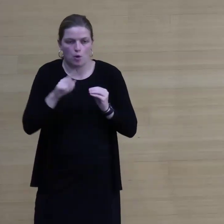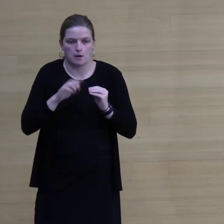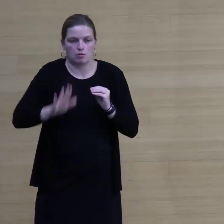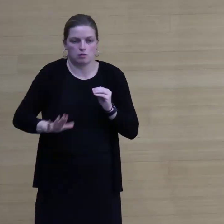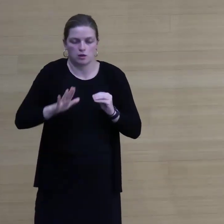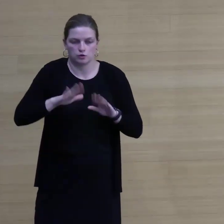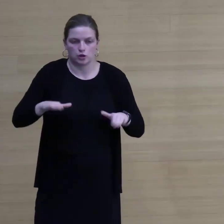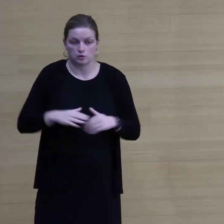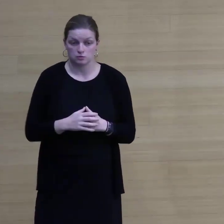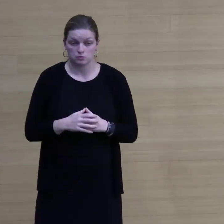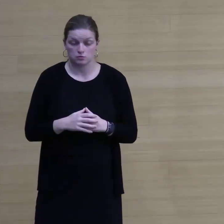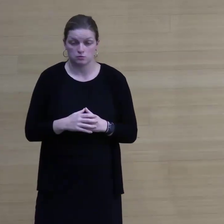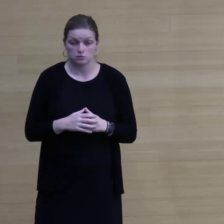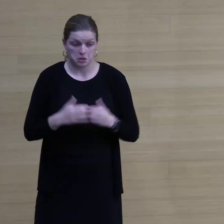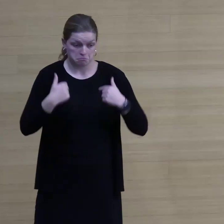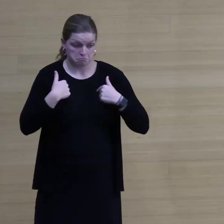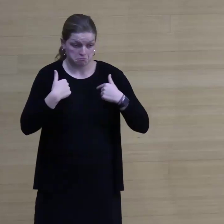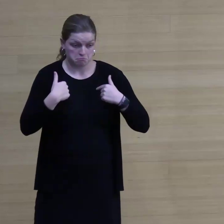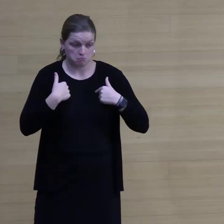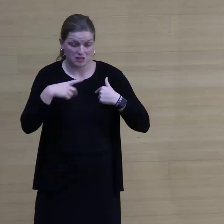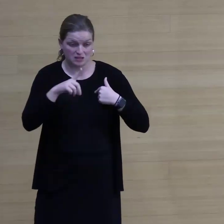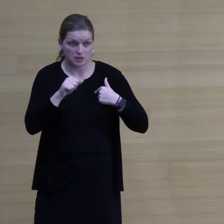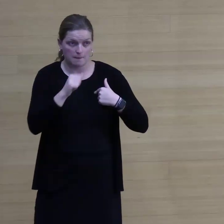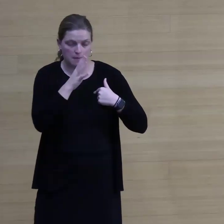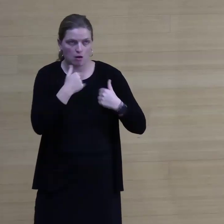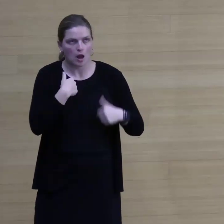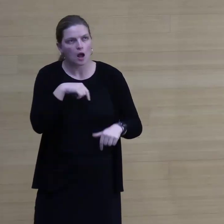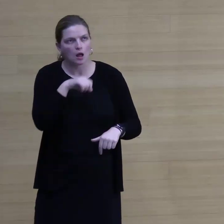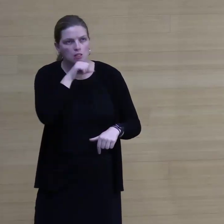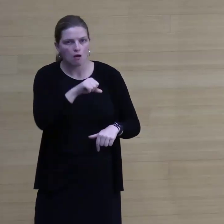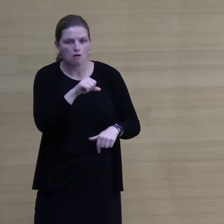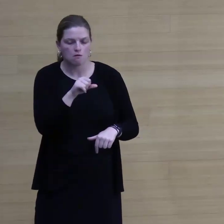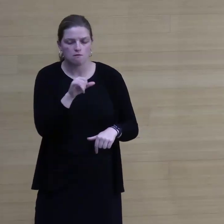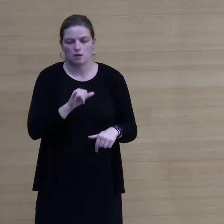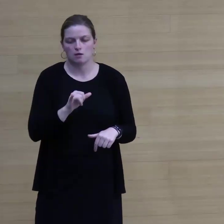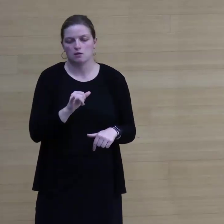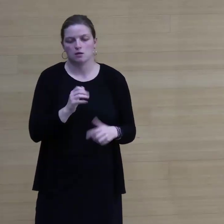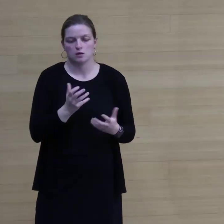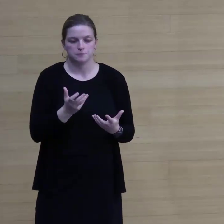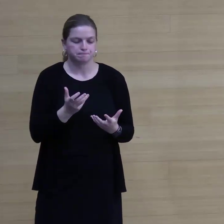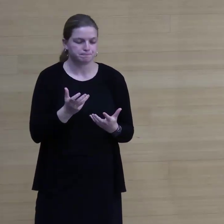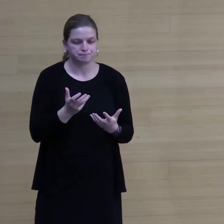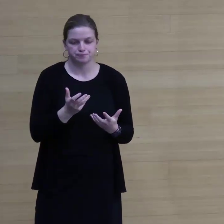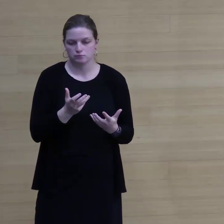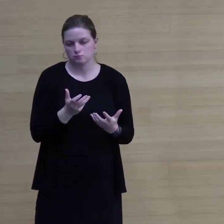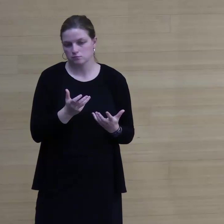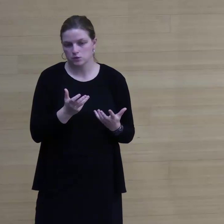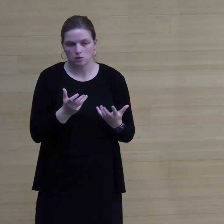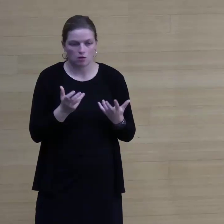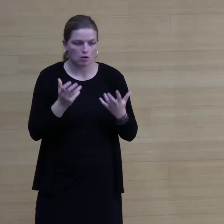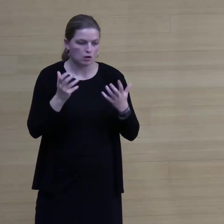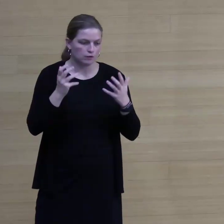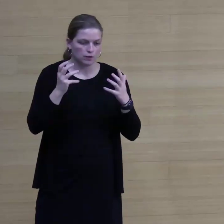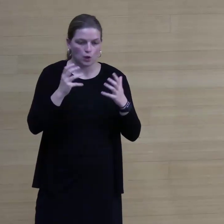child. As a disabled, like, and I actually love the fact that like all the winners of the Carrie